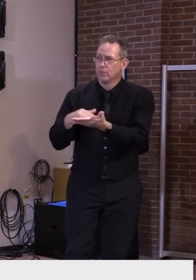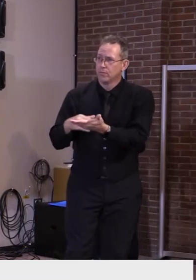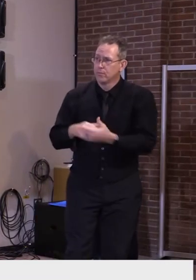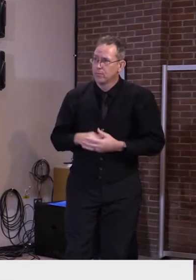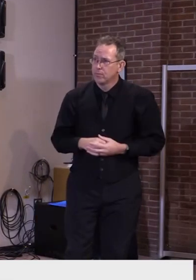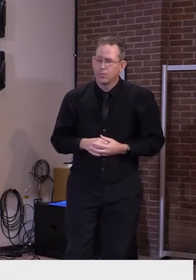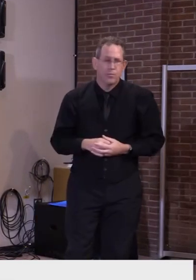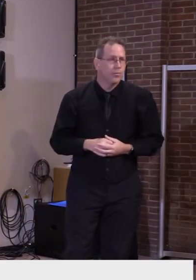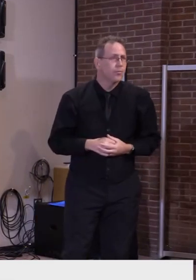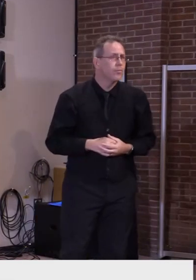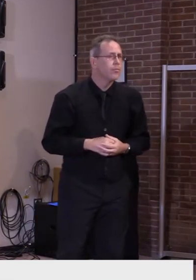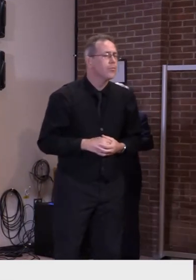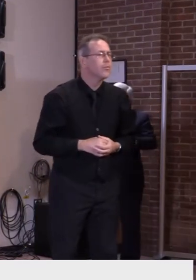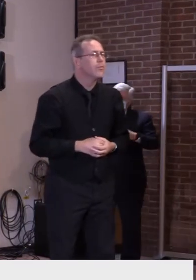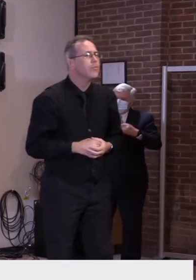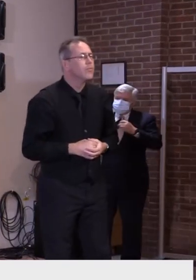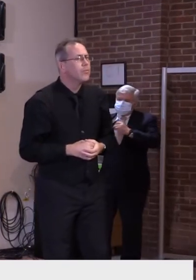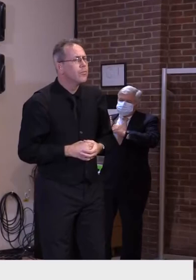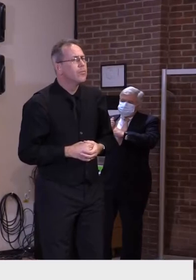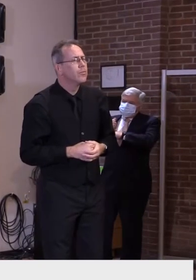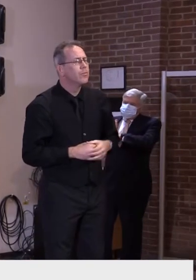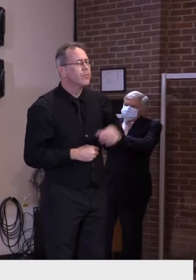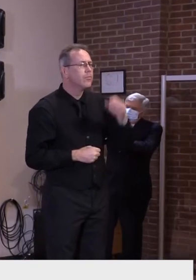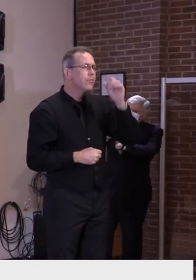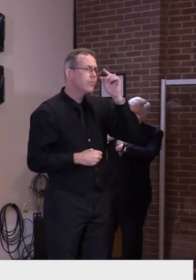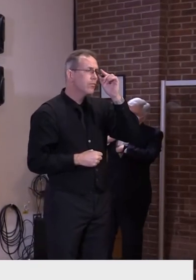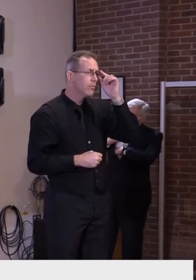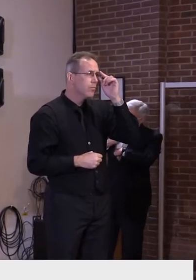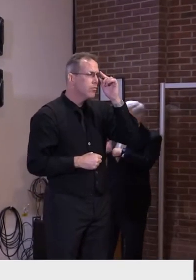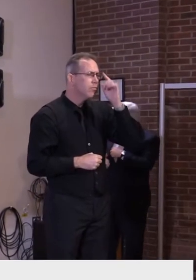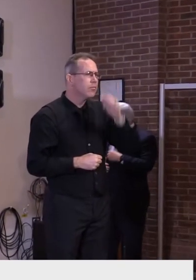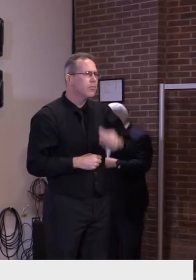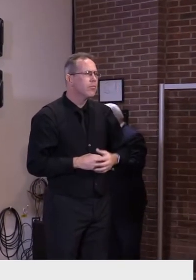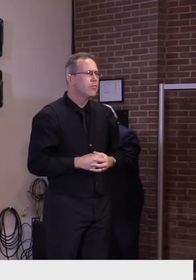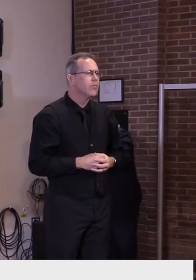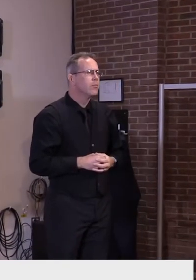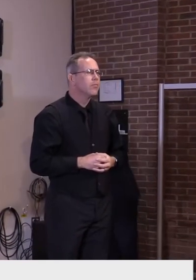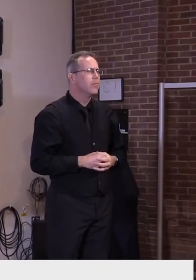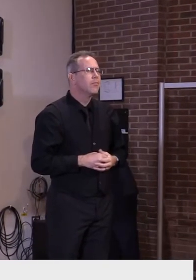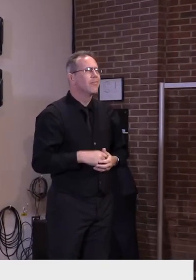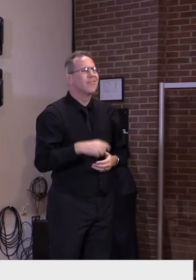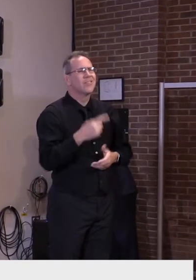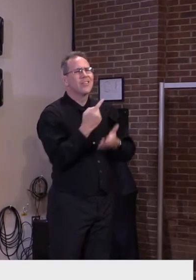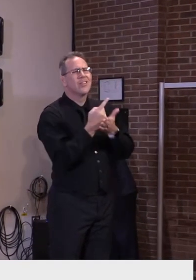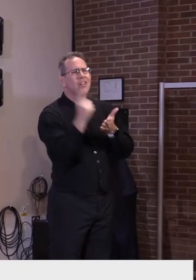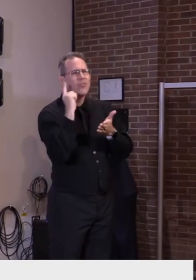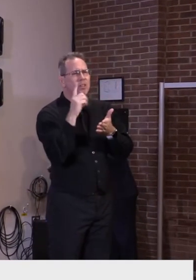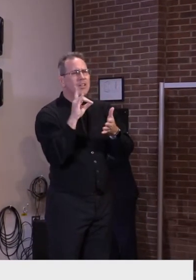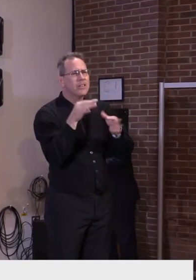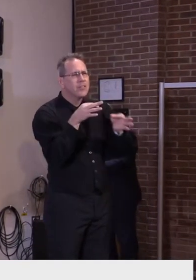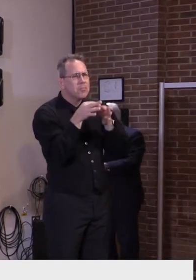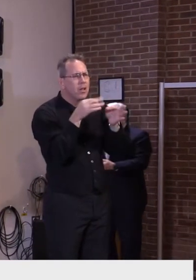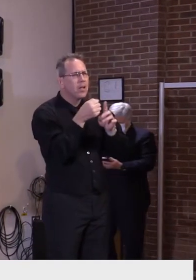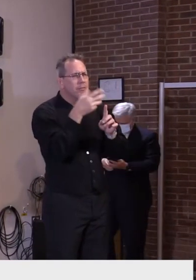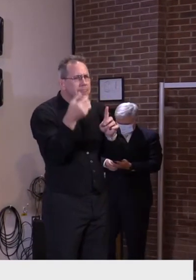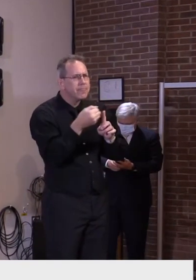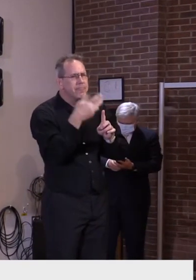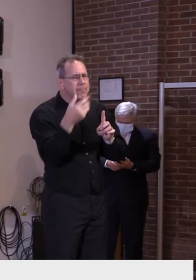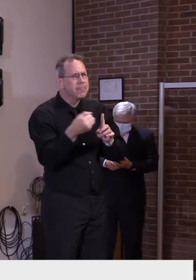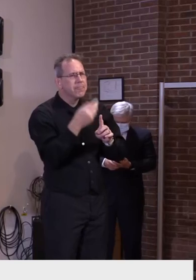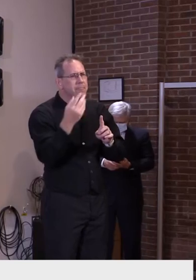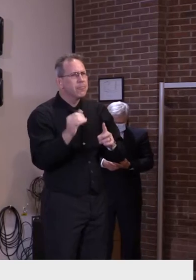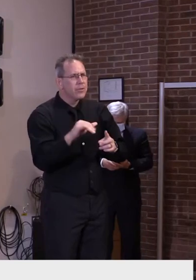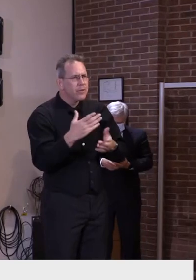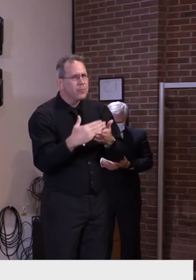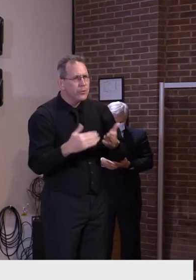Yeah, I'll give the Cliff Notes version of what I said at last week's press conference. When you look at the reasons, it has to do